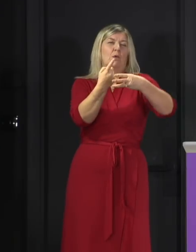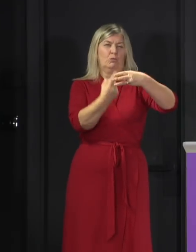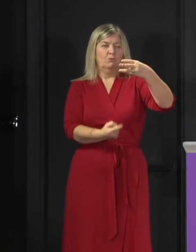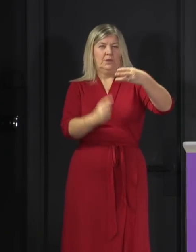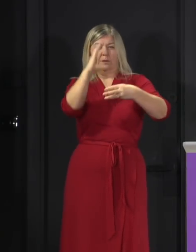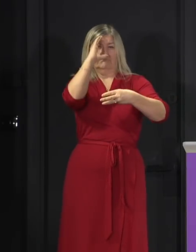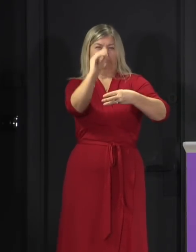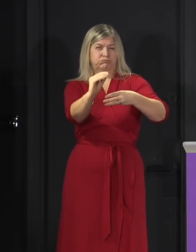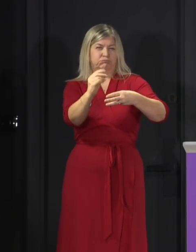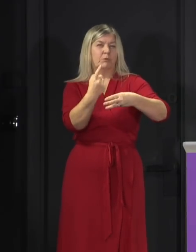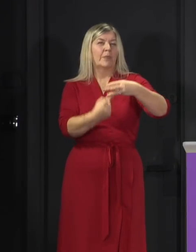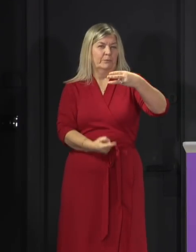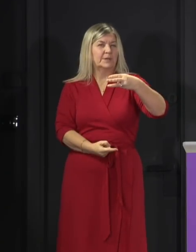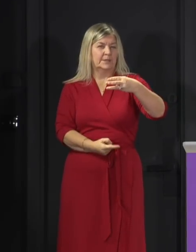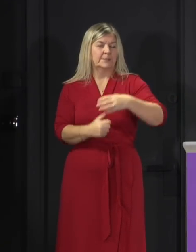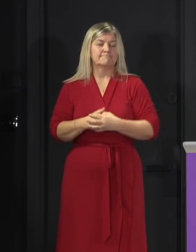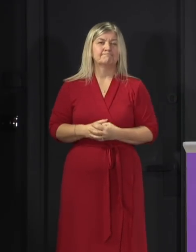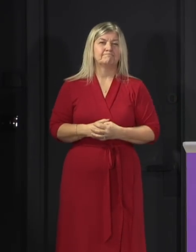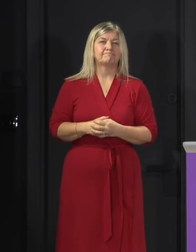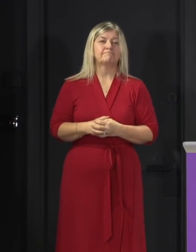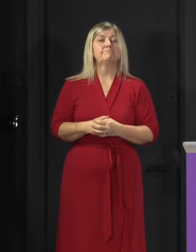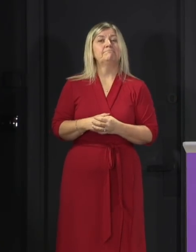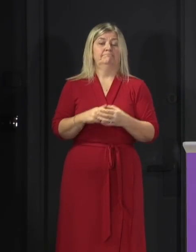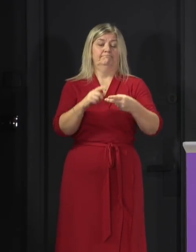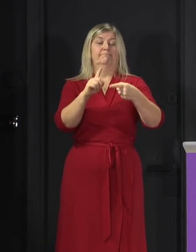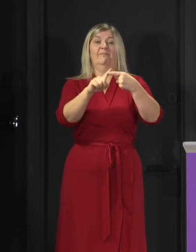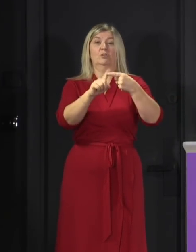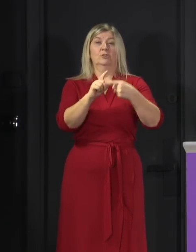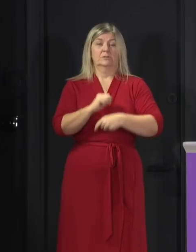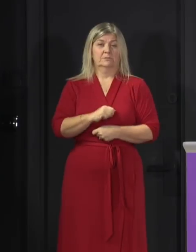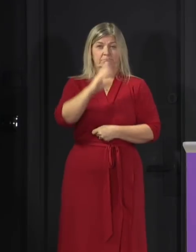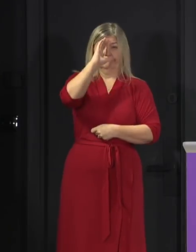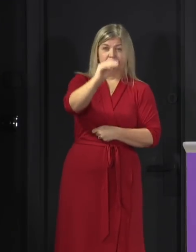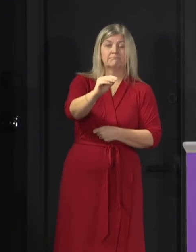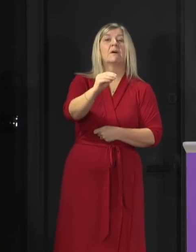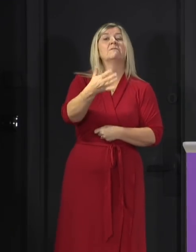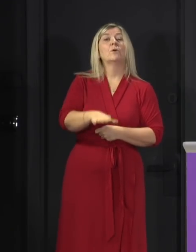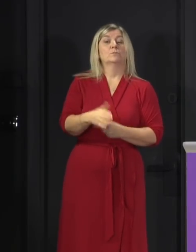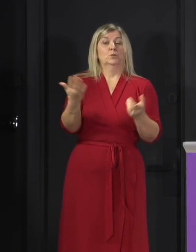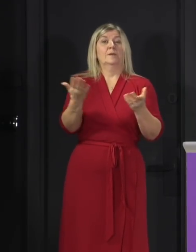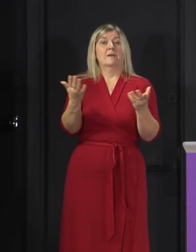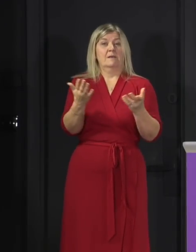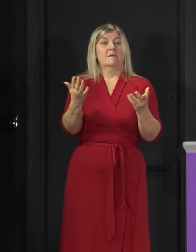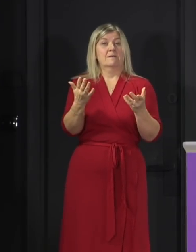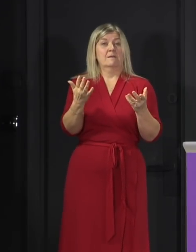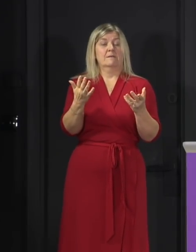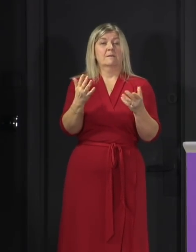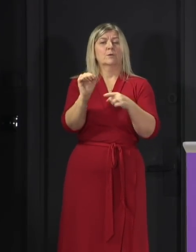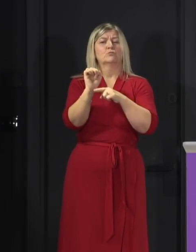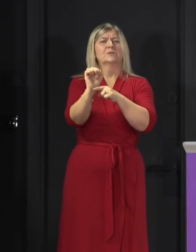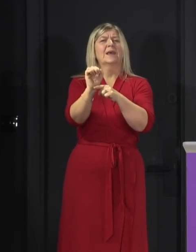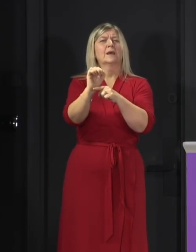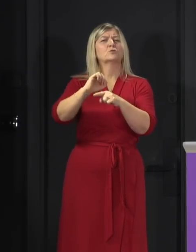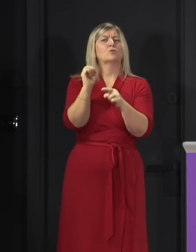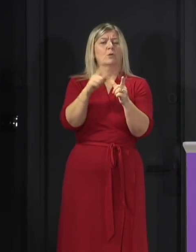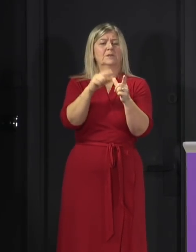I want to take the opportunity to update on. The first is to say that from today, the Protect Scotland app can